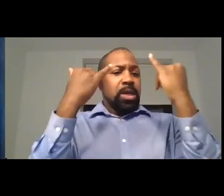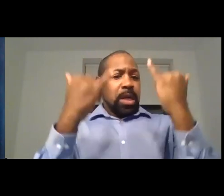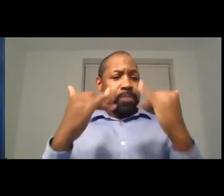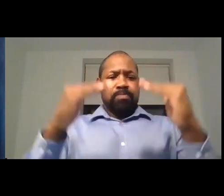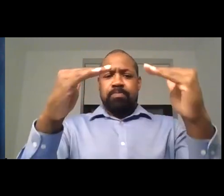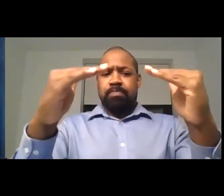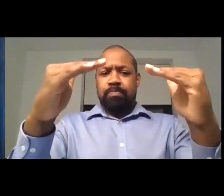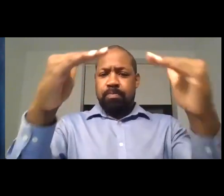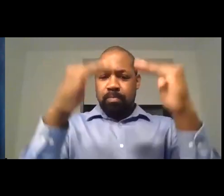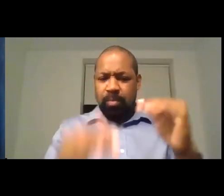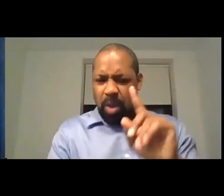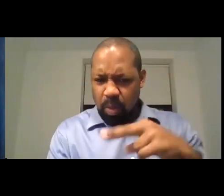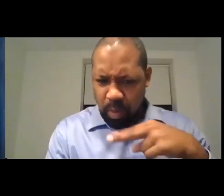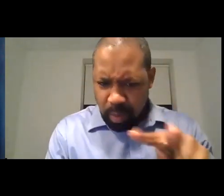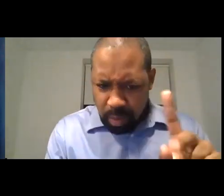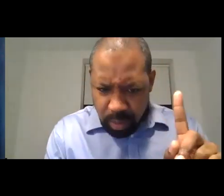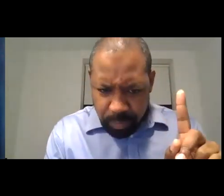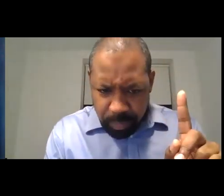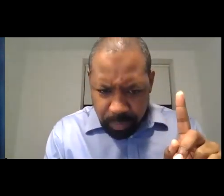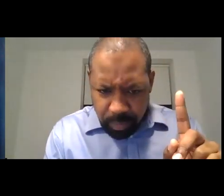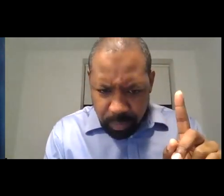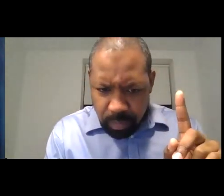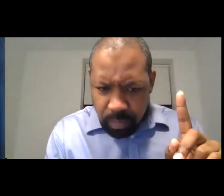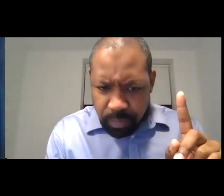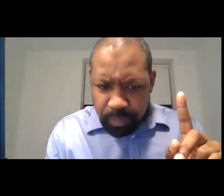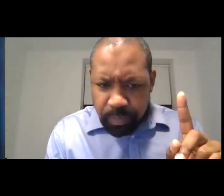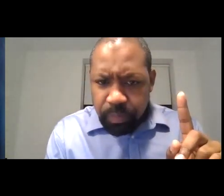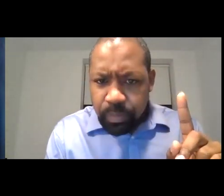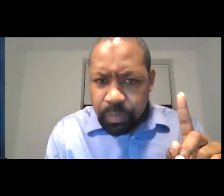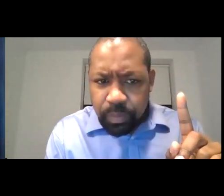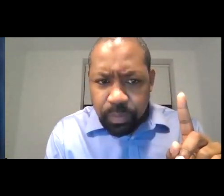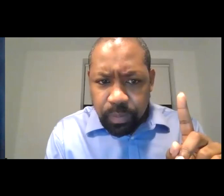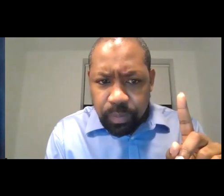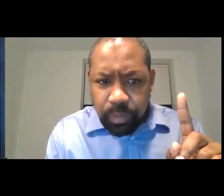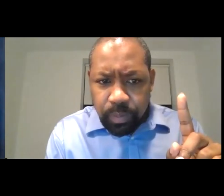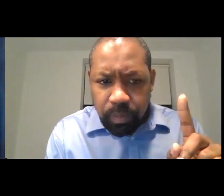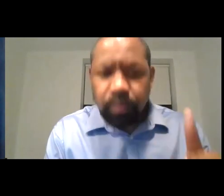us. We want to thank her for that. So moving on to the next part of the agenda.